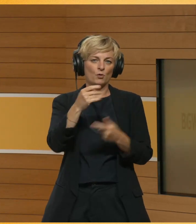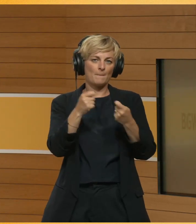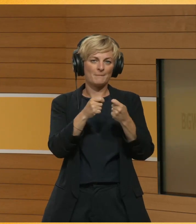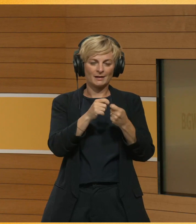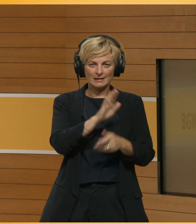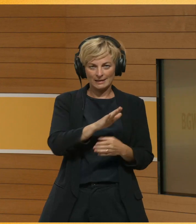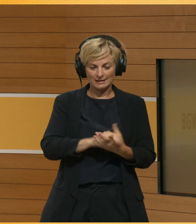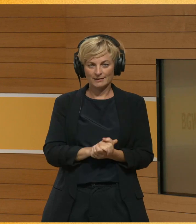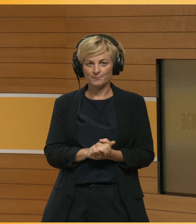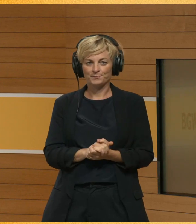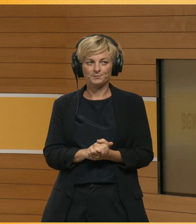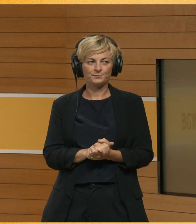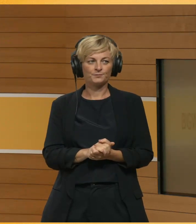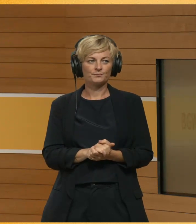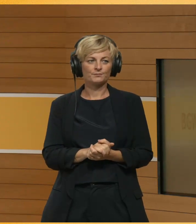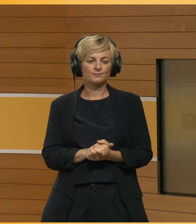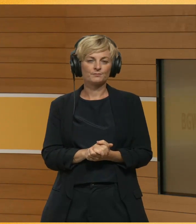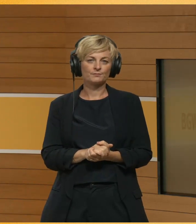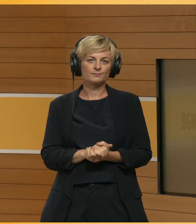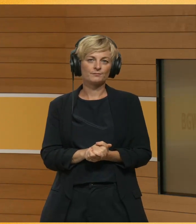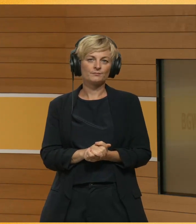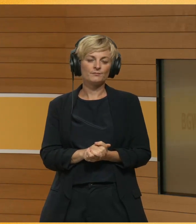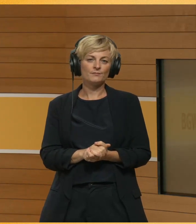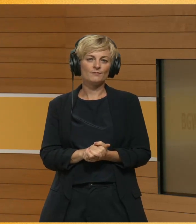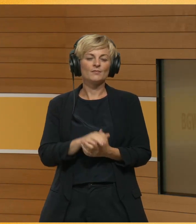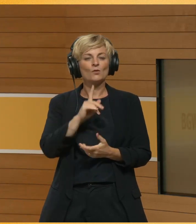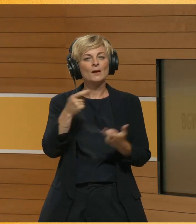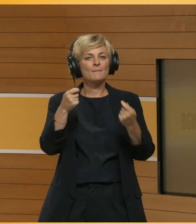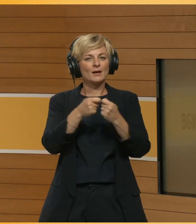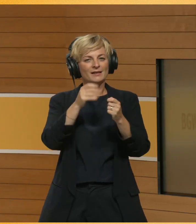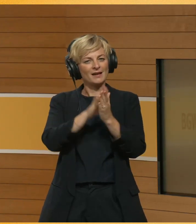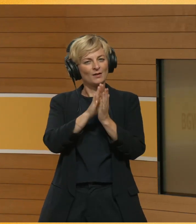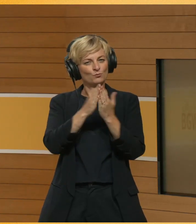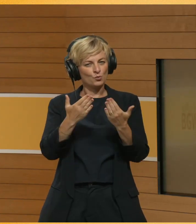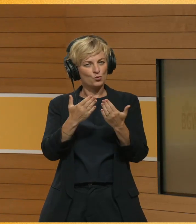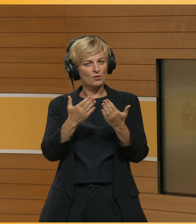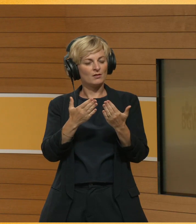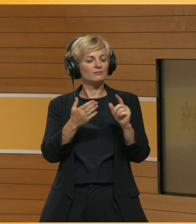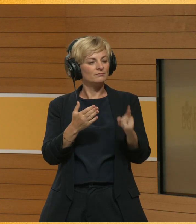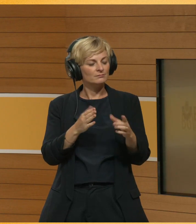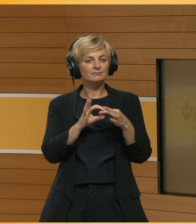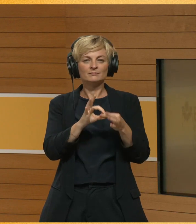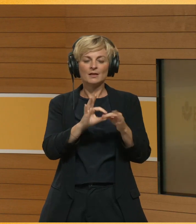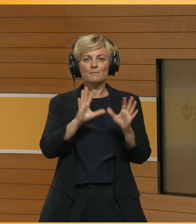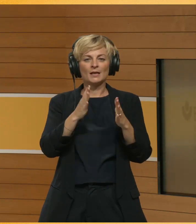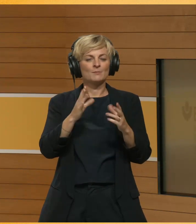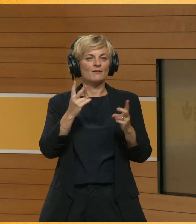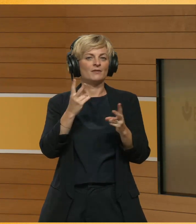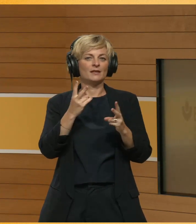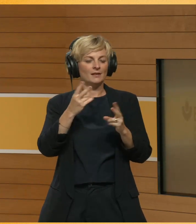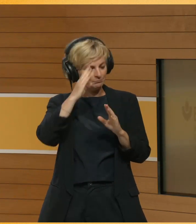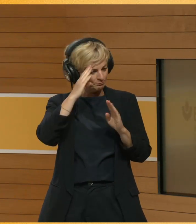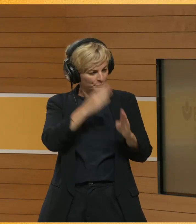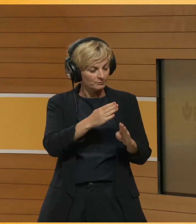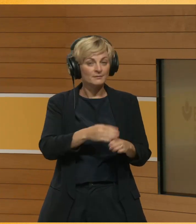the Magnet manual, sometimes one is so focused on different things that other good things that are already taking place that are